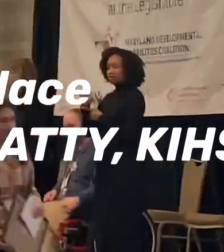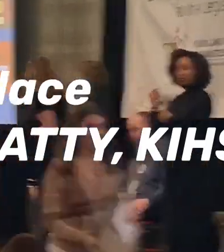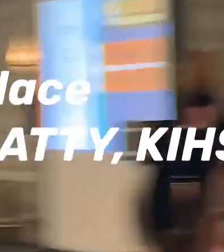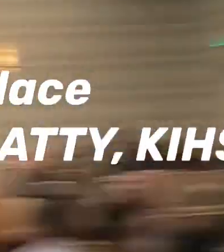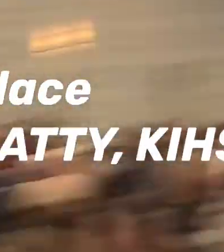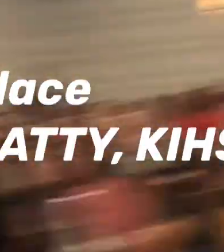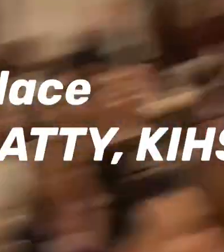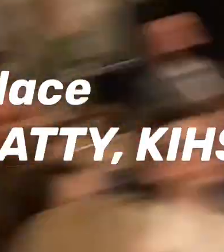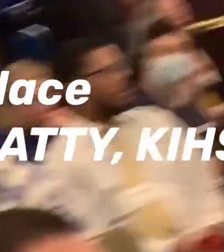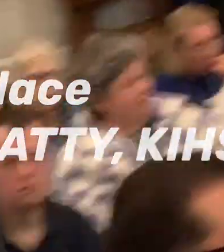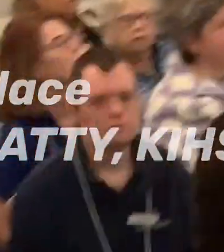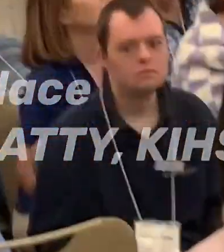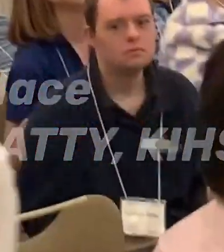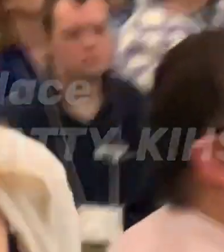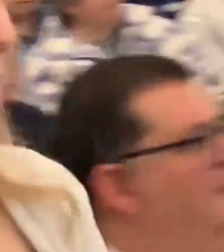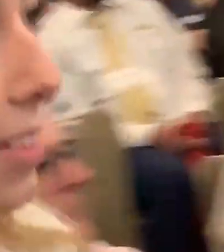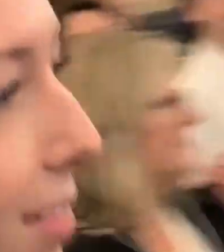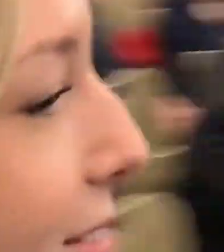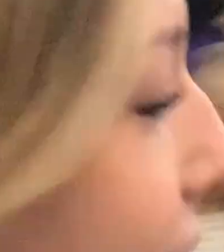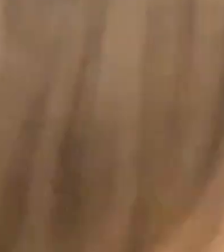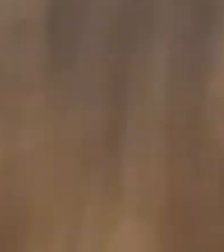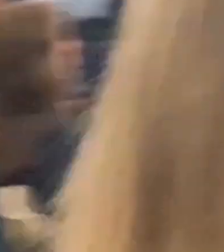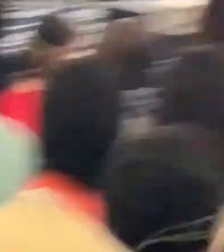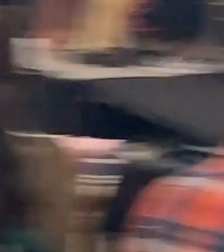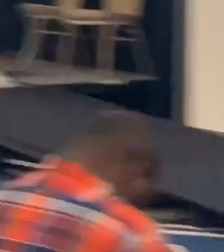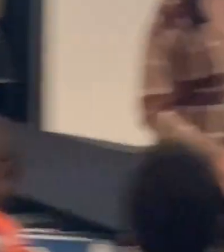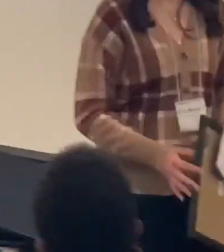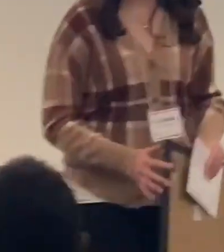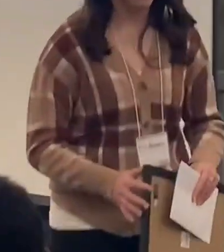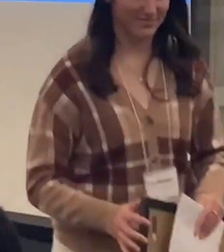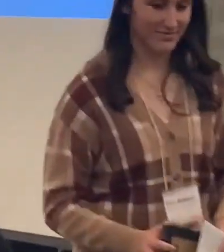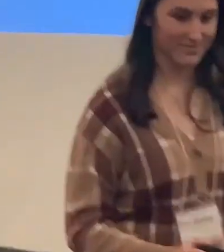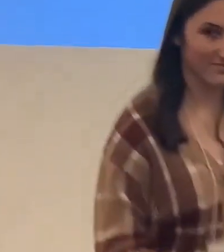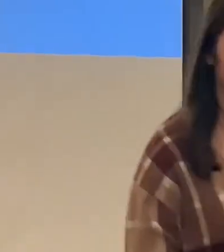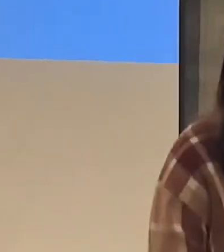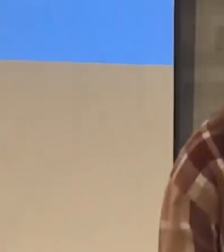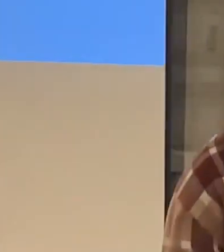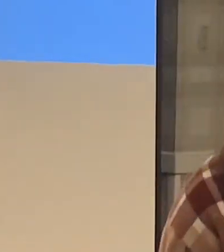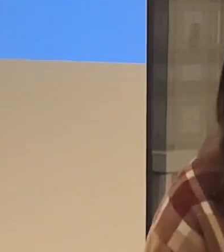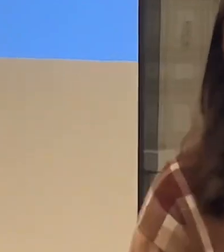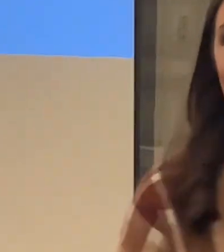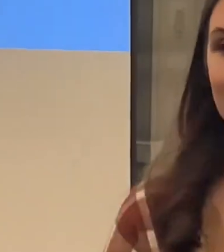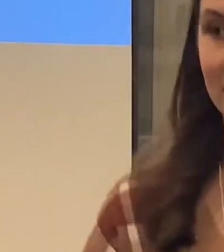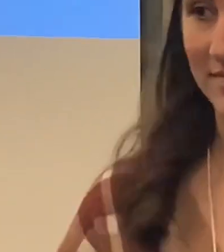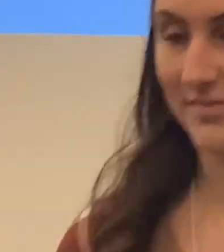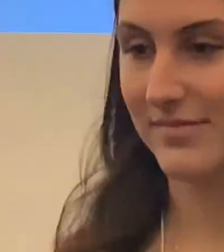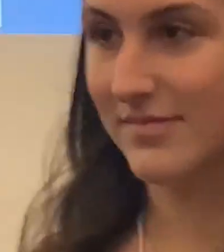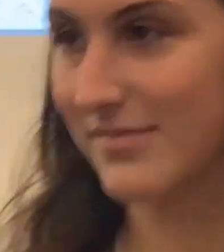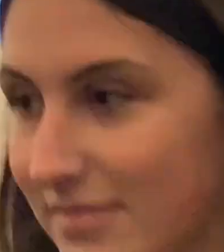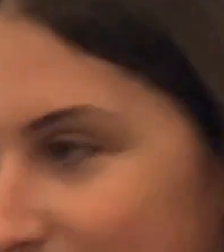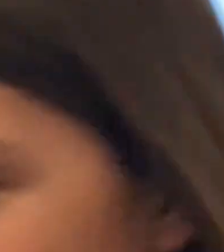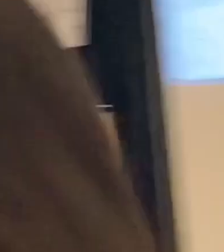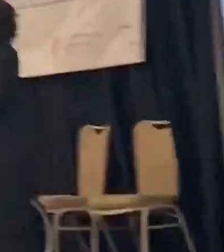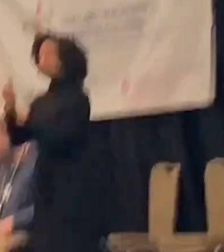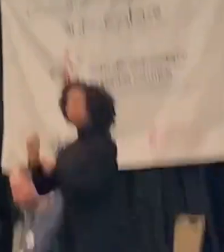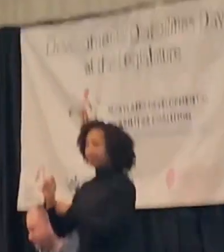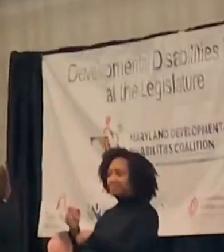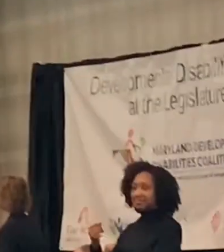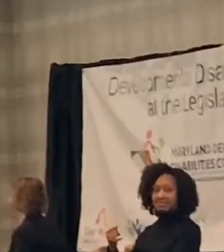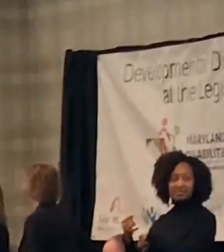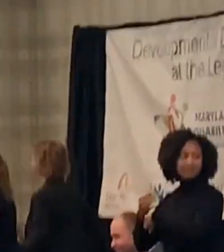in case you're not noticing it's a trend